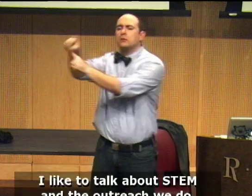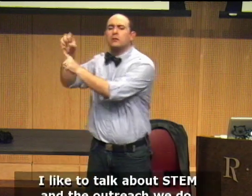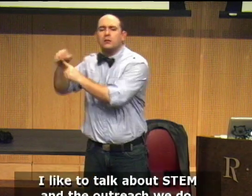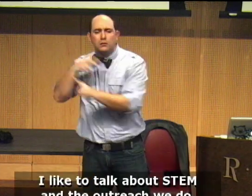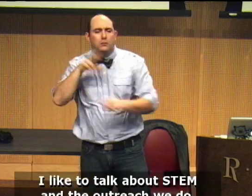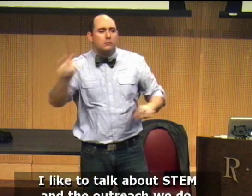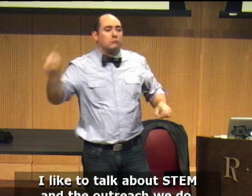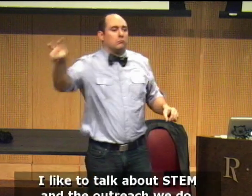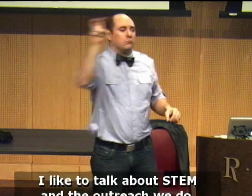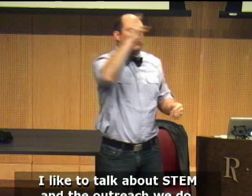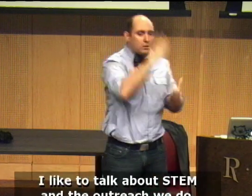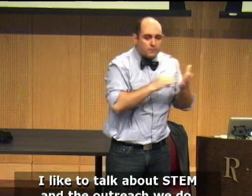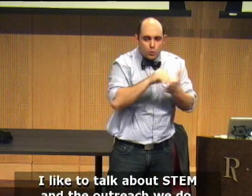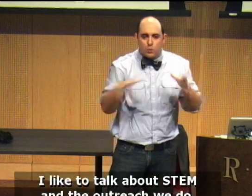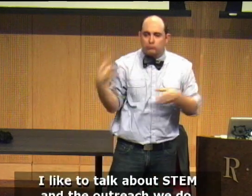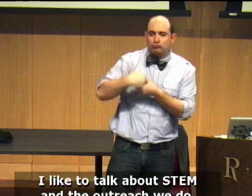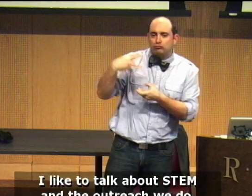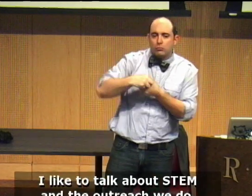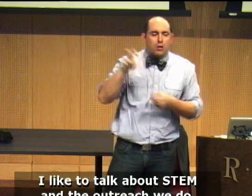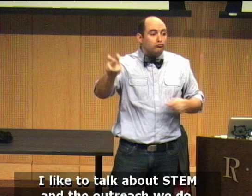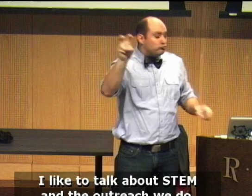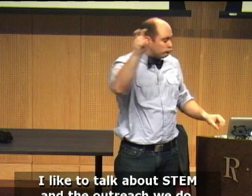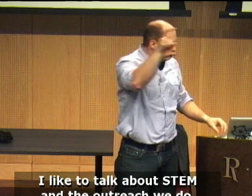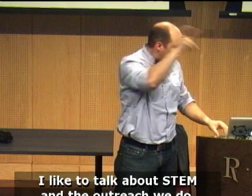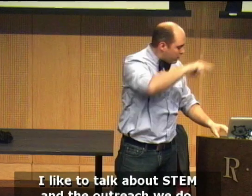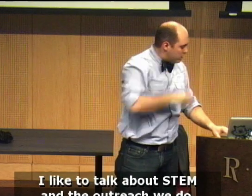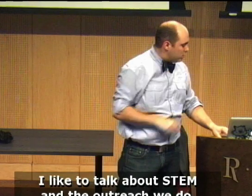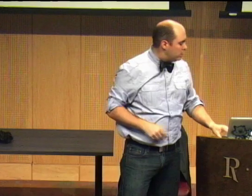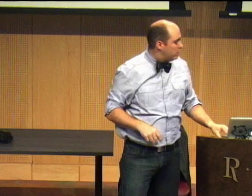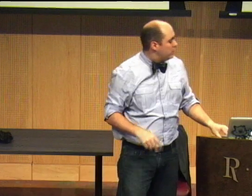I'd like to talk about STEM and the outreach we do.